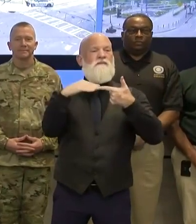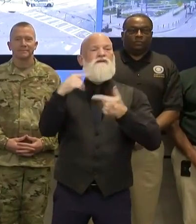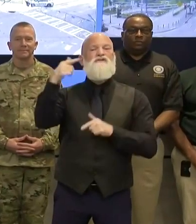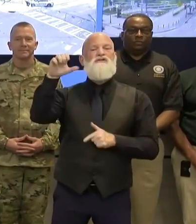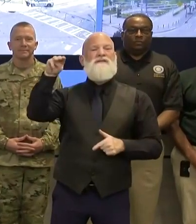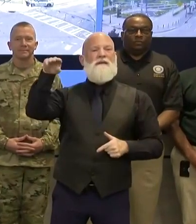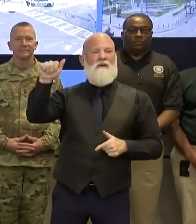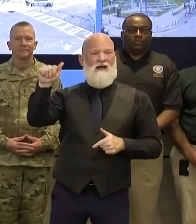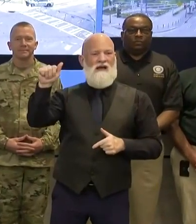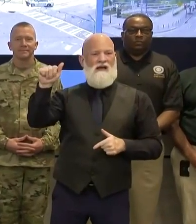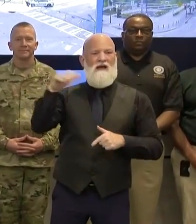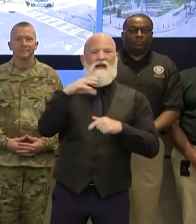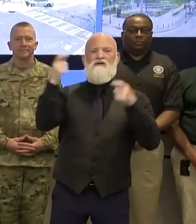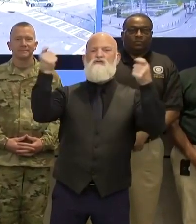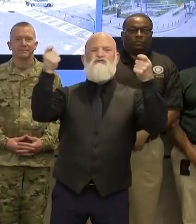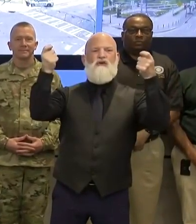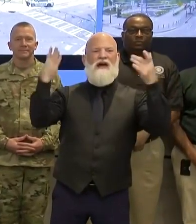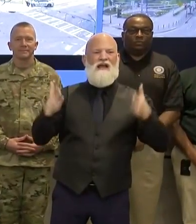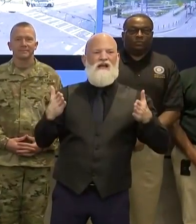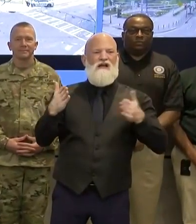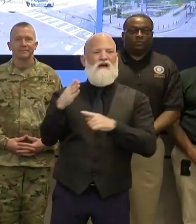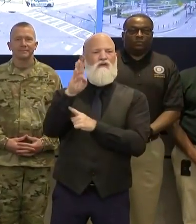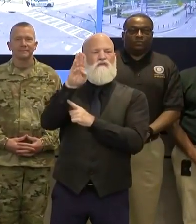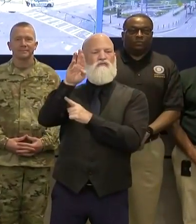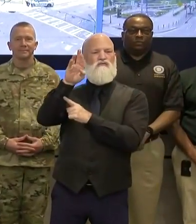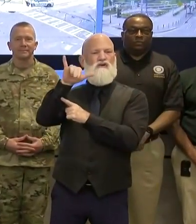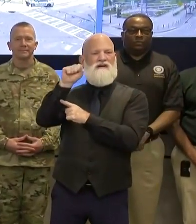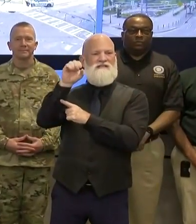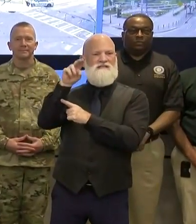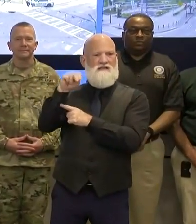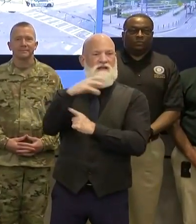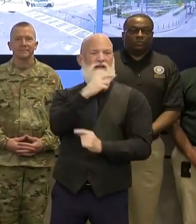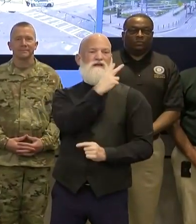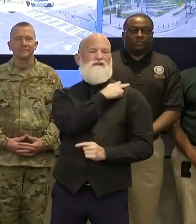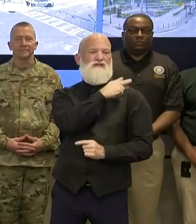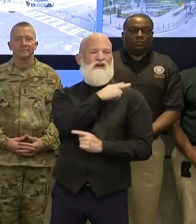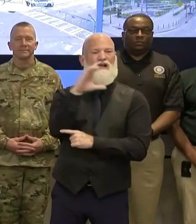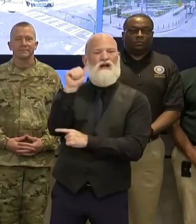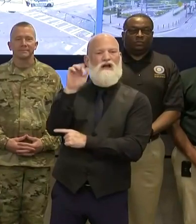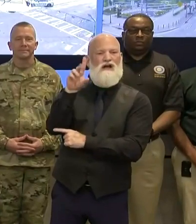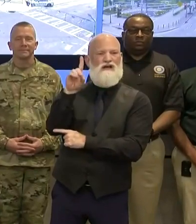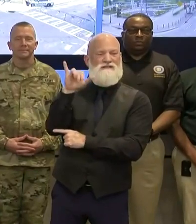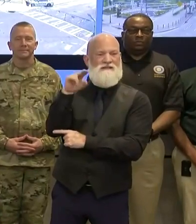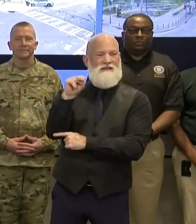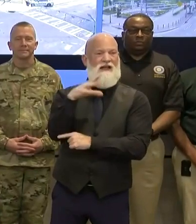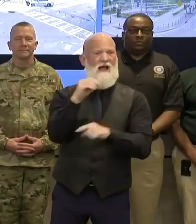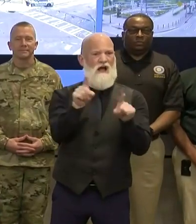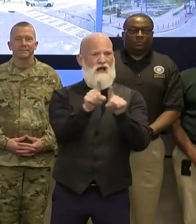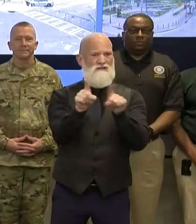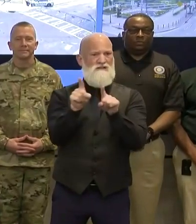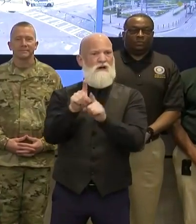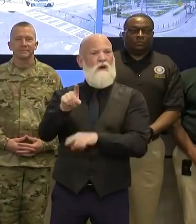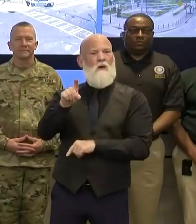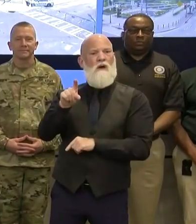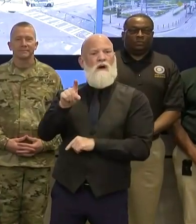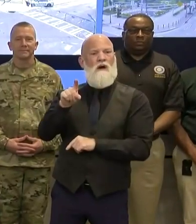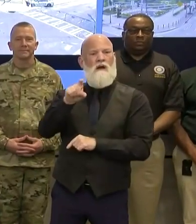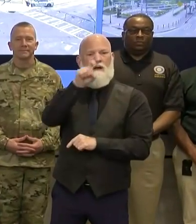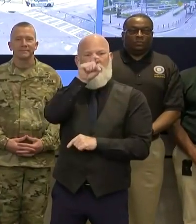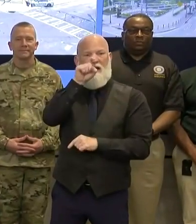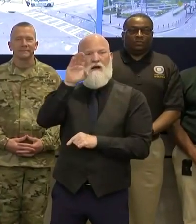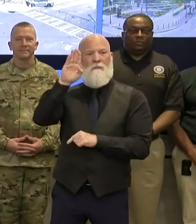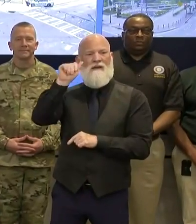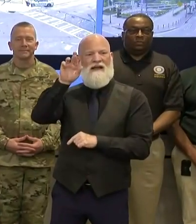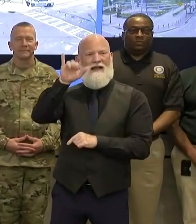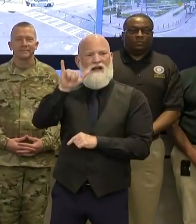and General Tom Carden. Also, we have Colonel Gary Val, Lieutenant Colonel Chris Wright, and